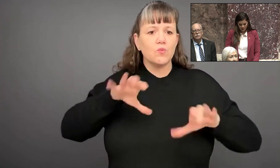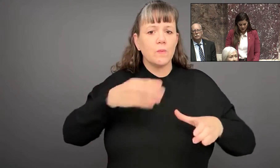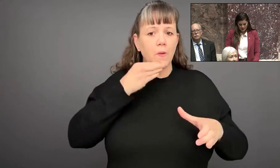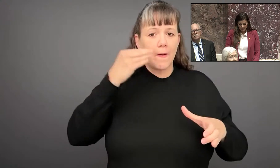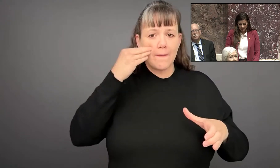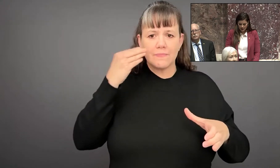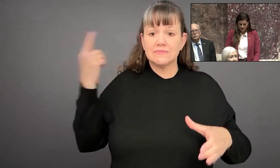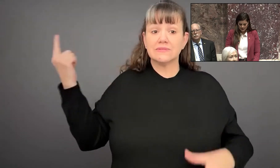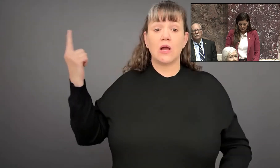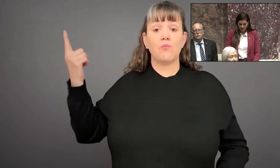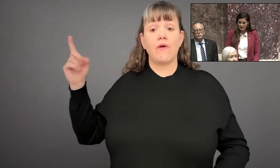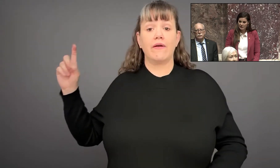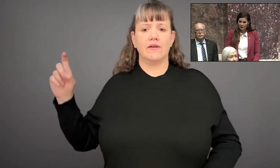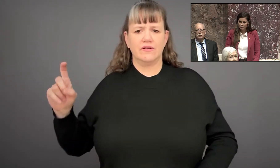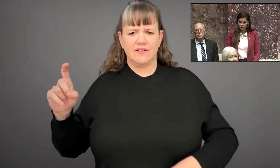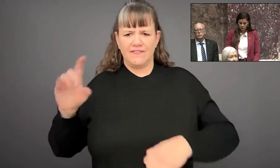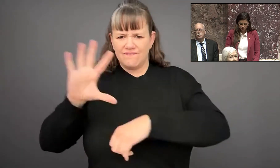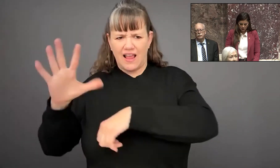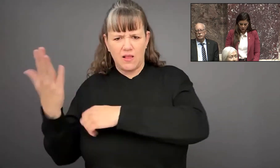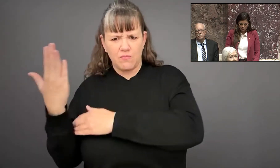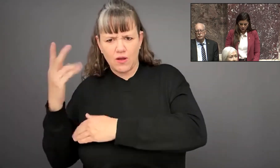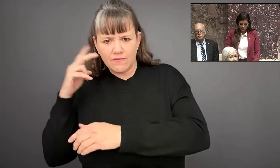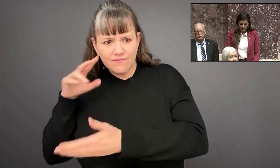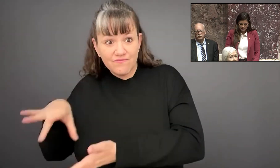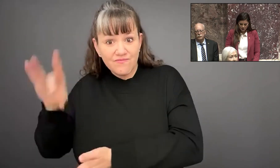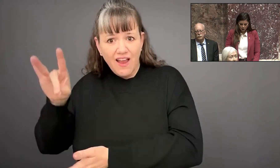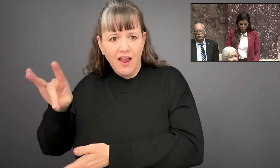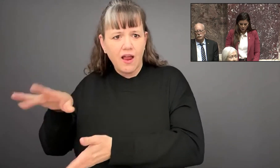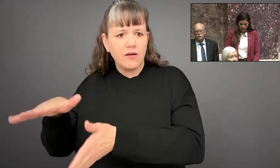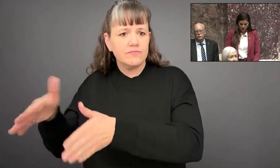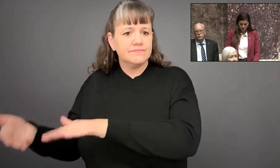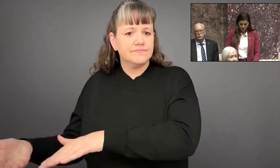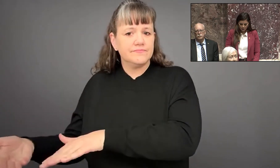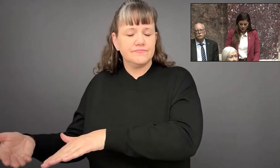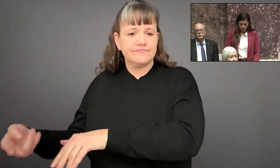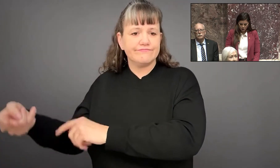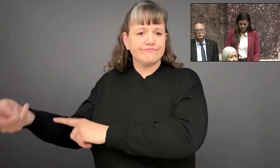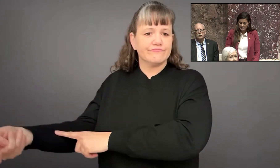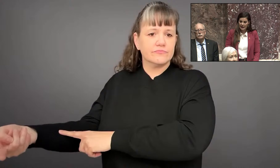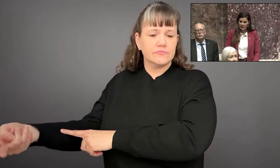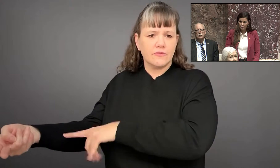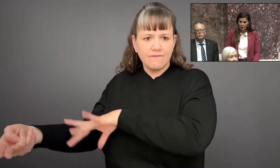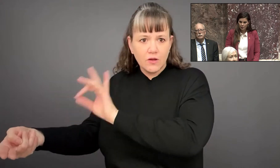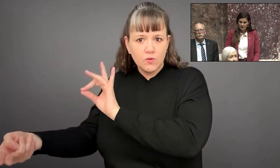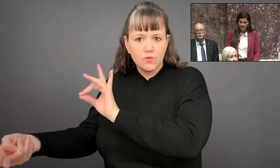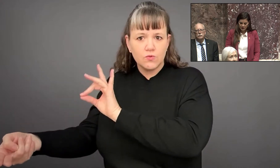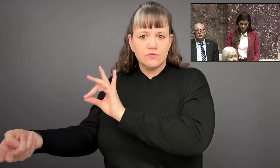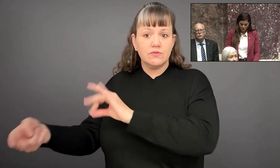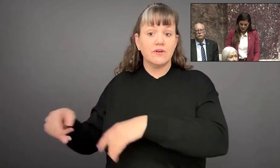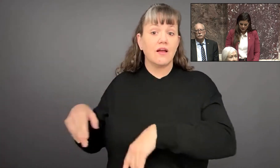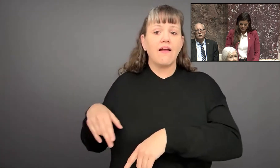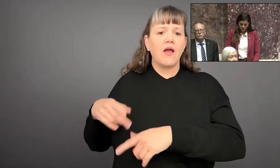Chantel's death is not an isolated incident. Last year, 103 children died while